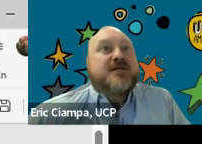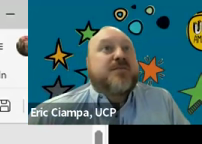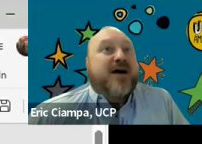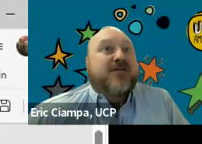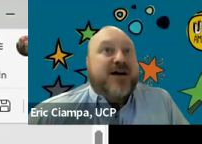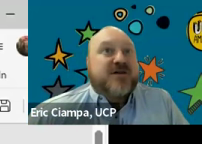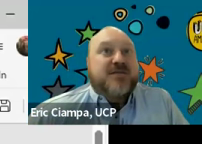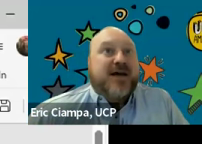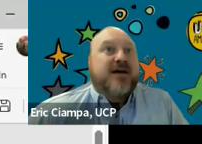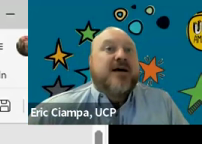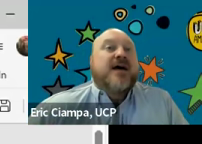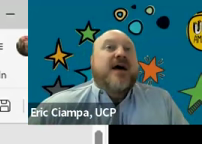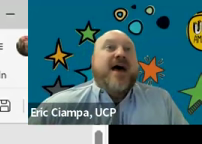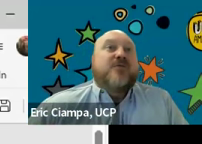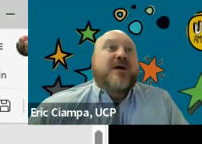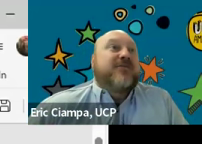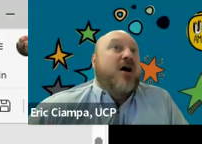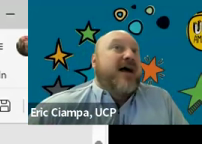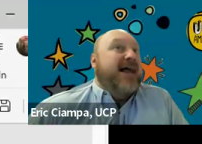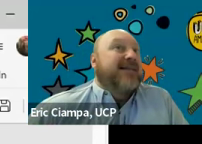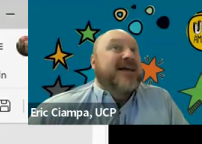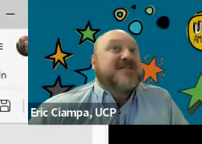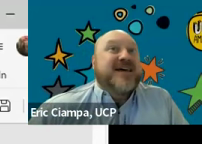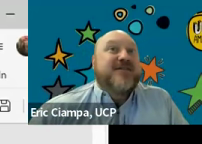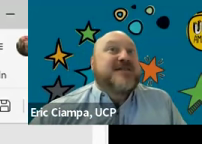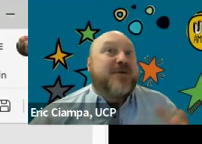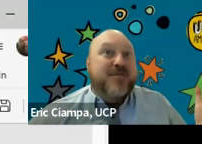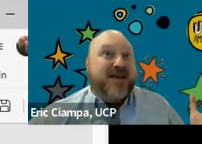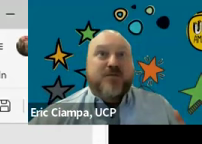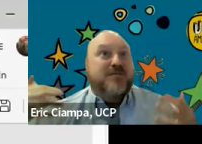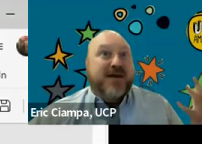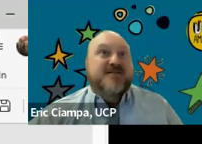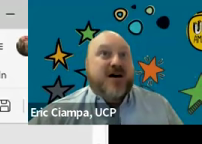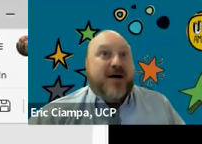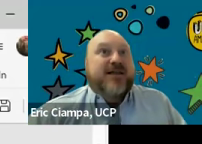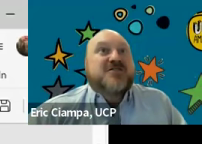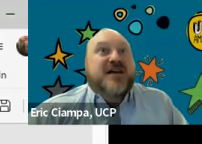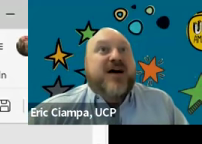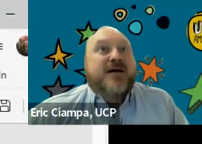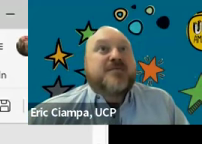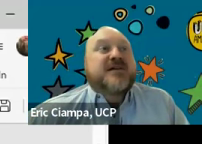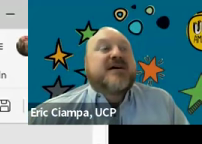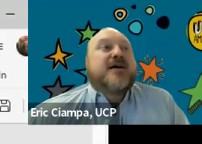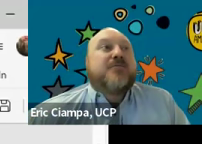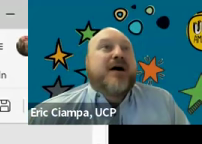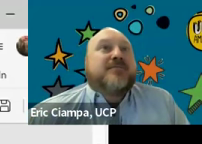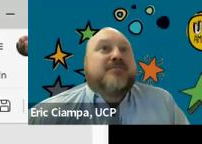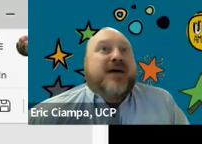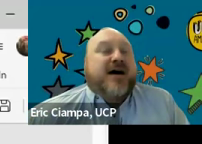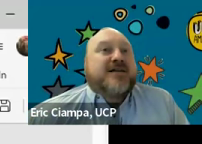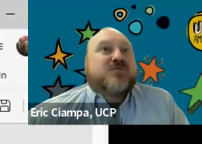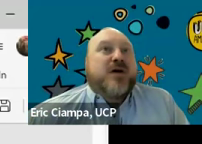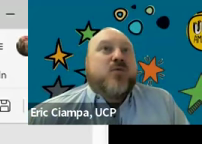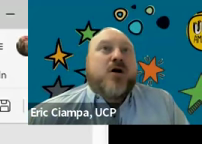as a whole. So that's the Provider Advisory Committee. And we've long had a legislative subcommittee that would meet and talk about legislative items.